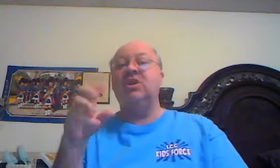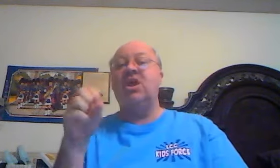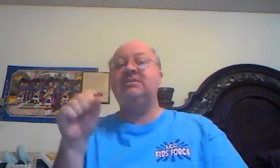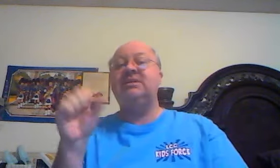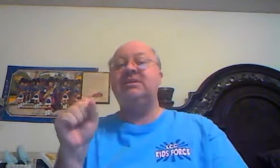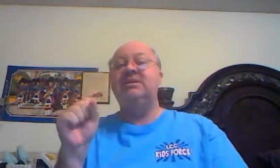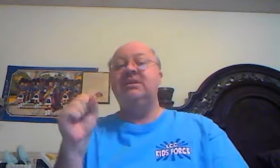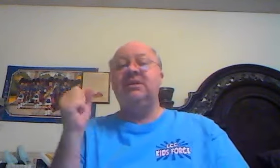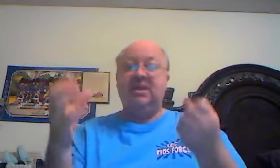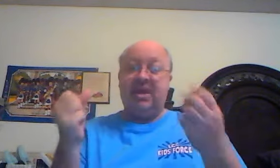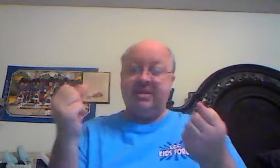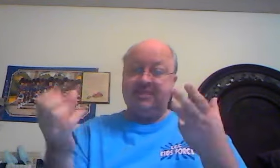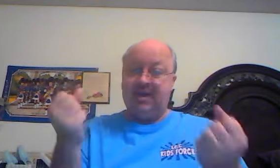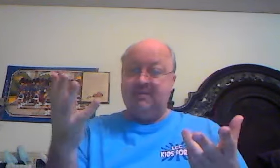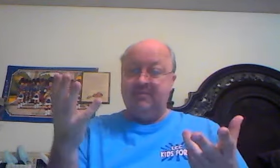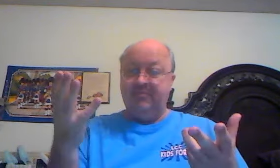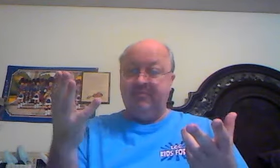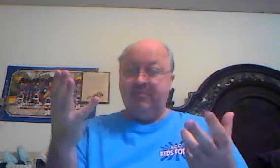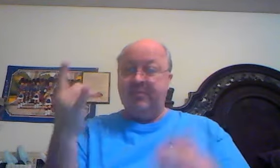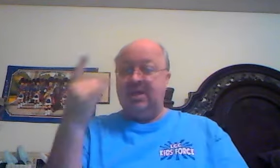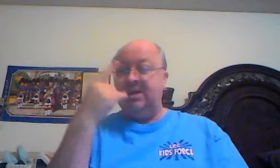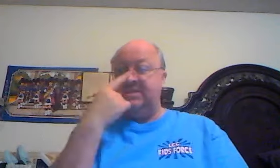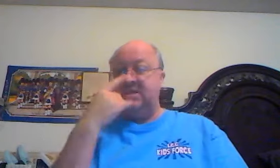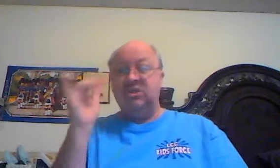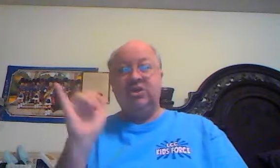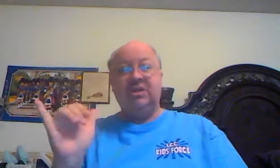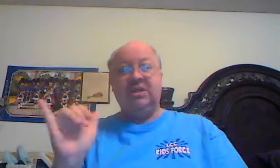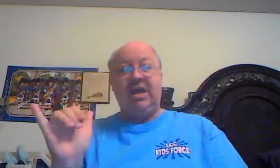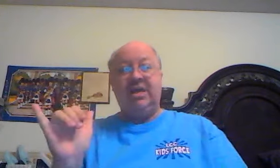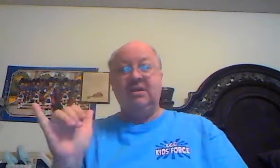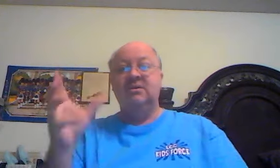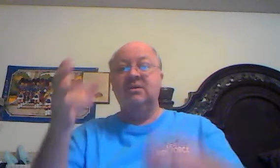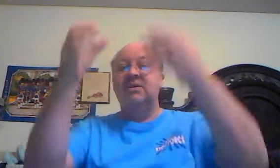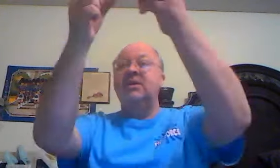gloss it in ASL, and it's going to look like